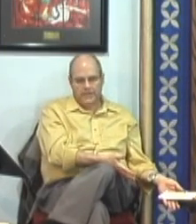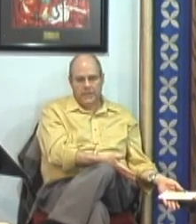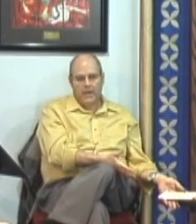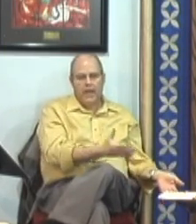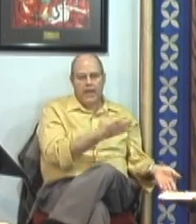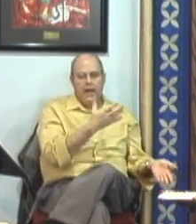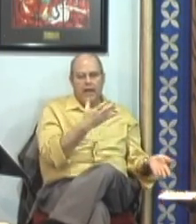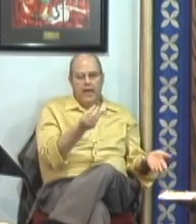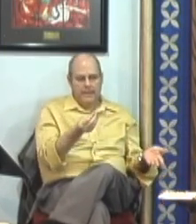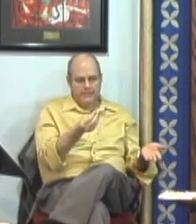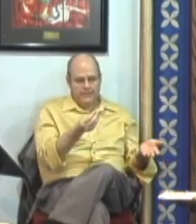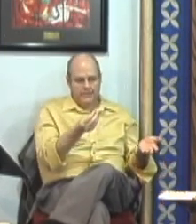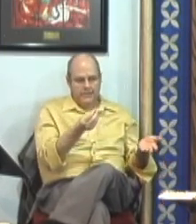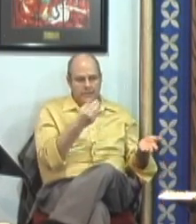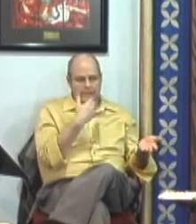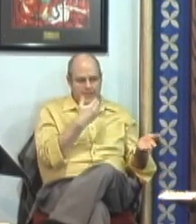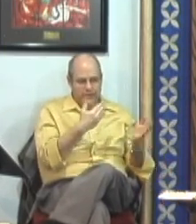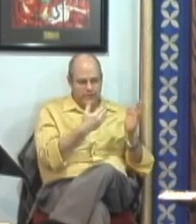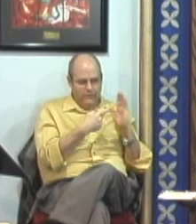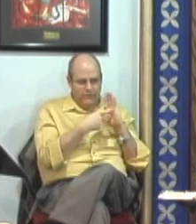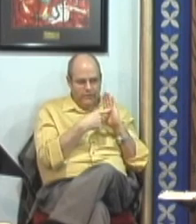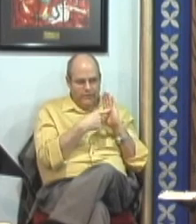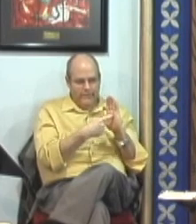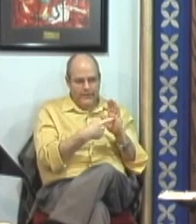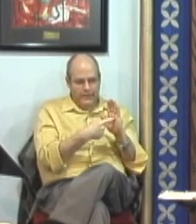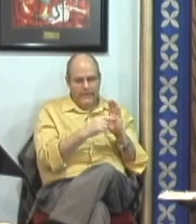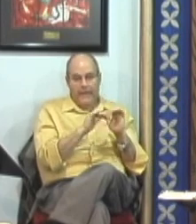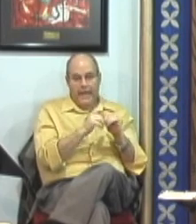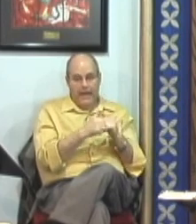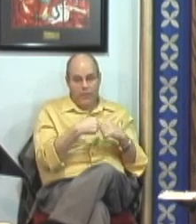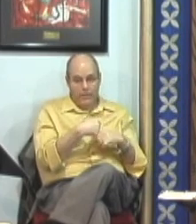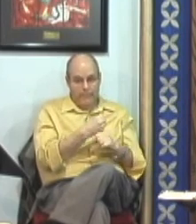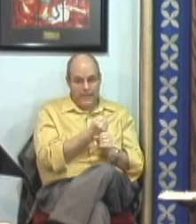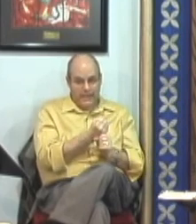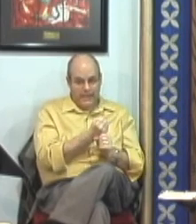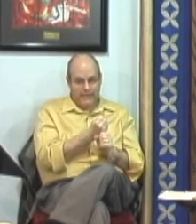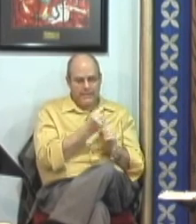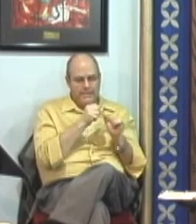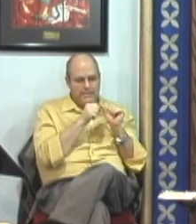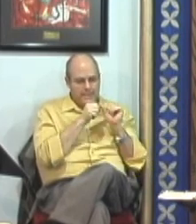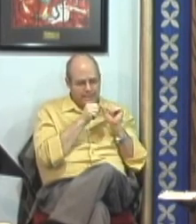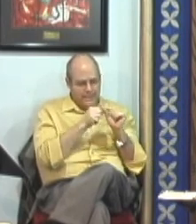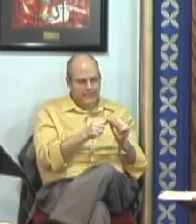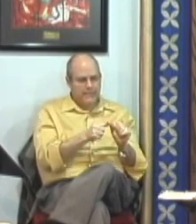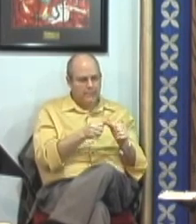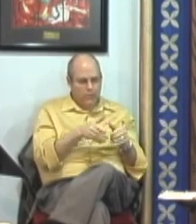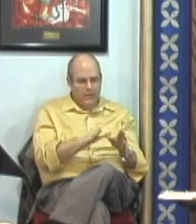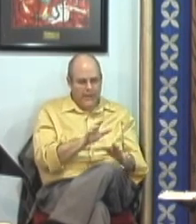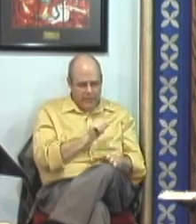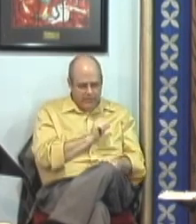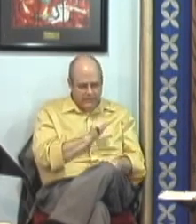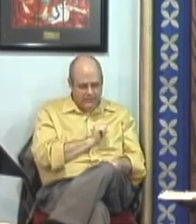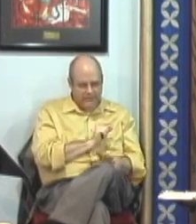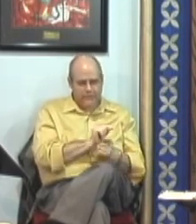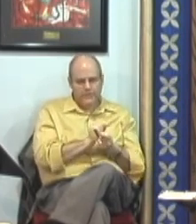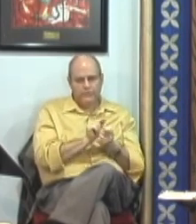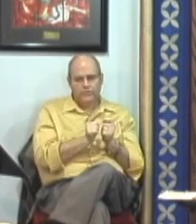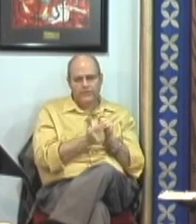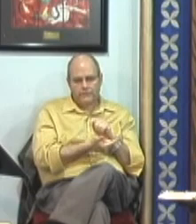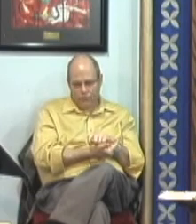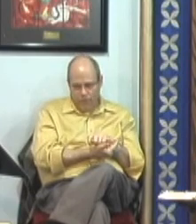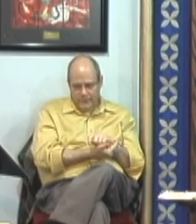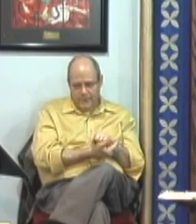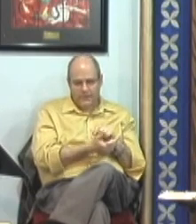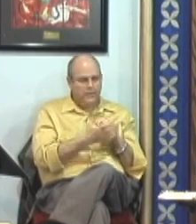And I thank you, Lord, for revealing that the way we make that sacrifice is to keep on letting ourselves be transformed by